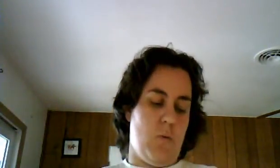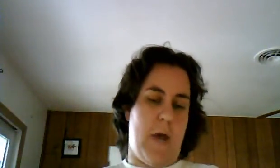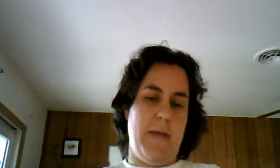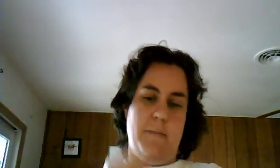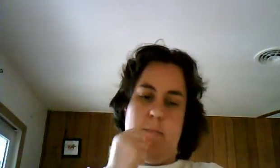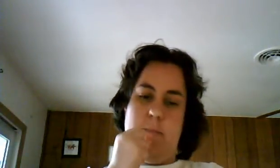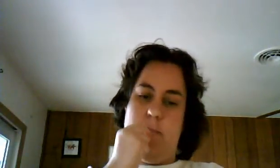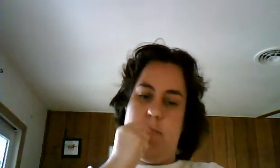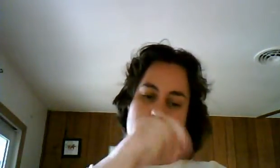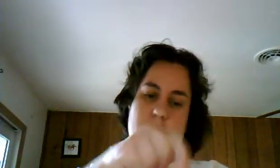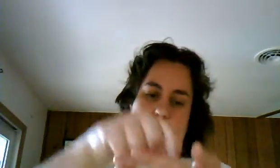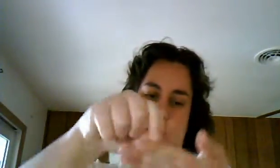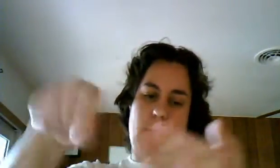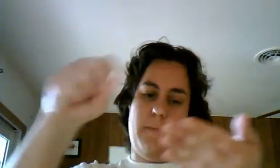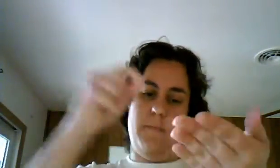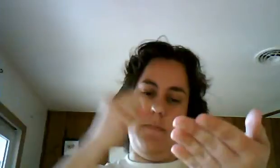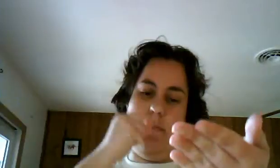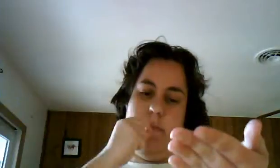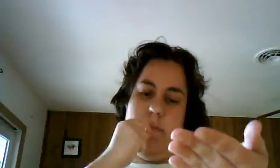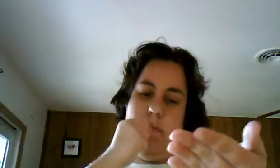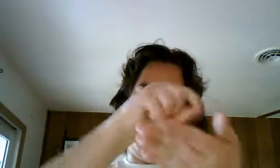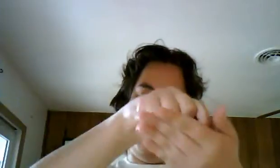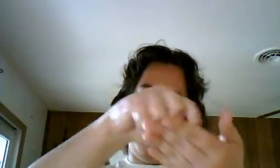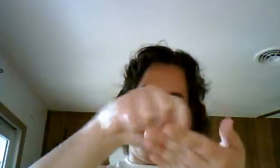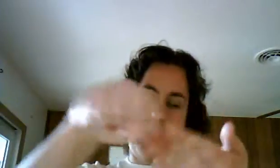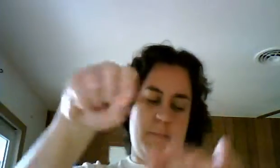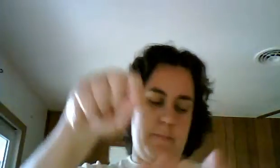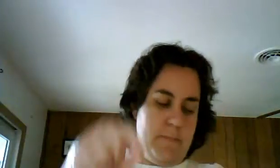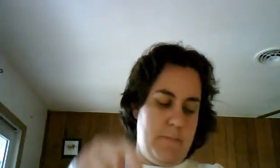Right, you're gonna write. Right.